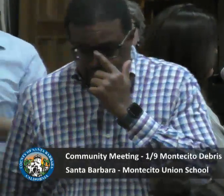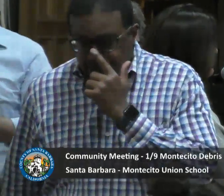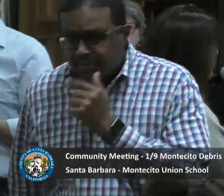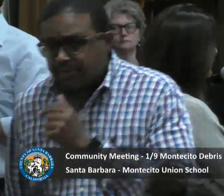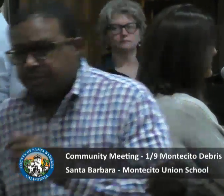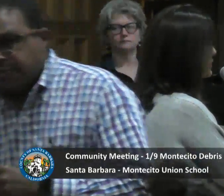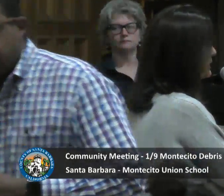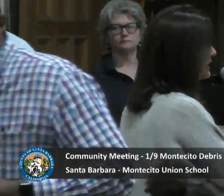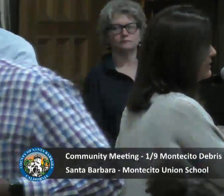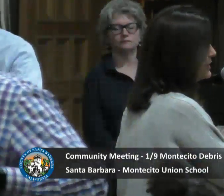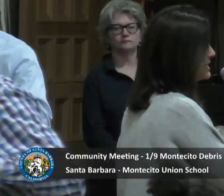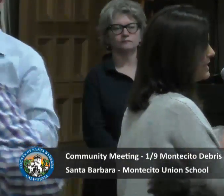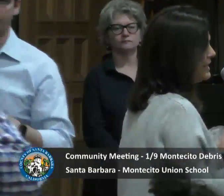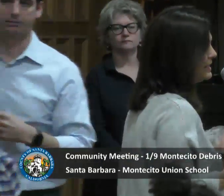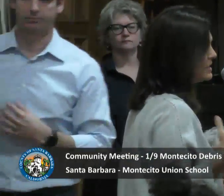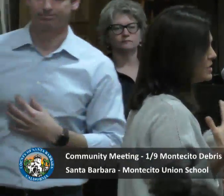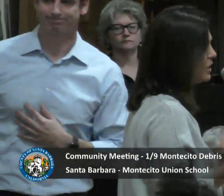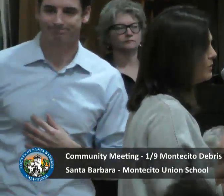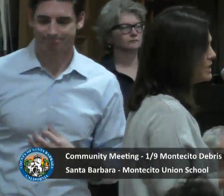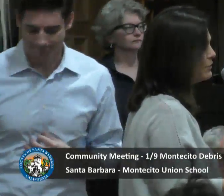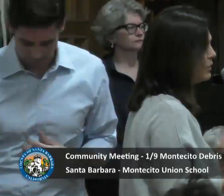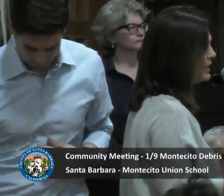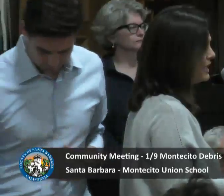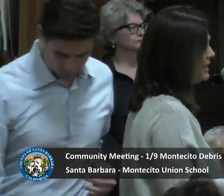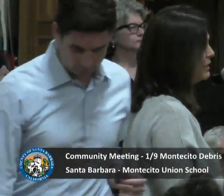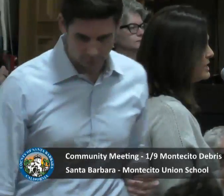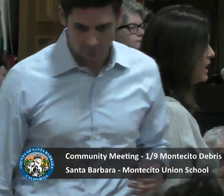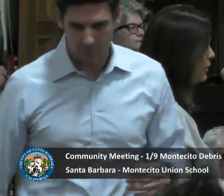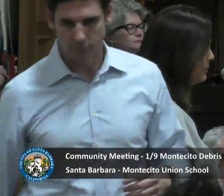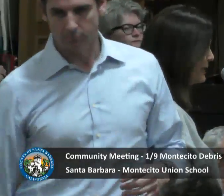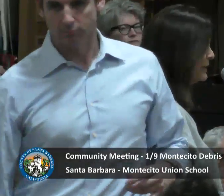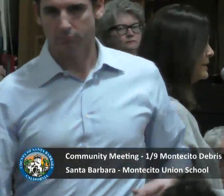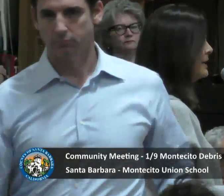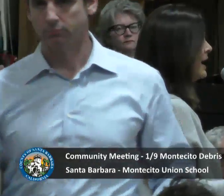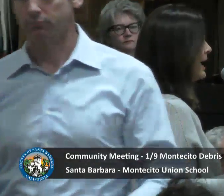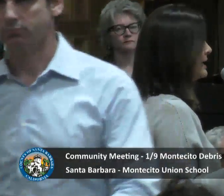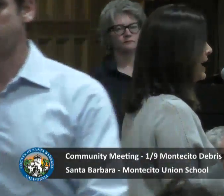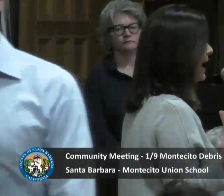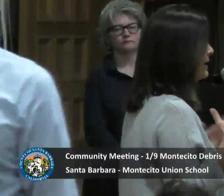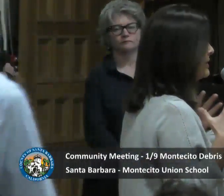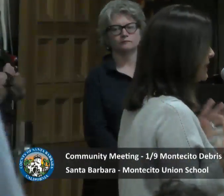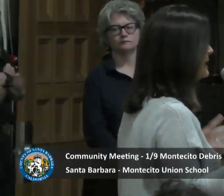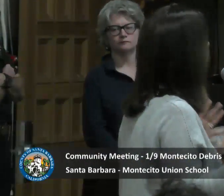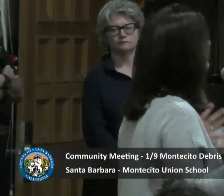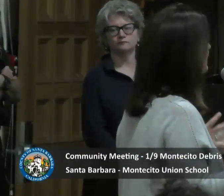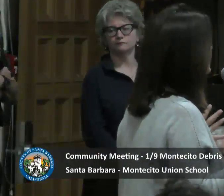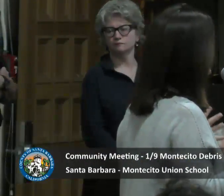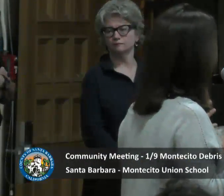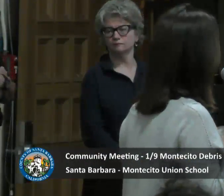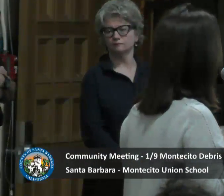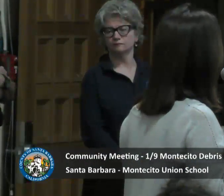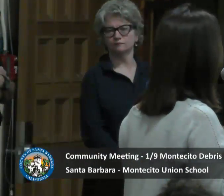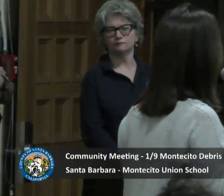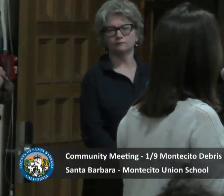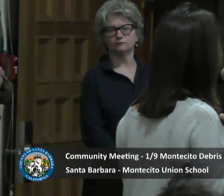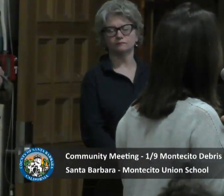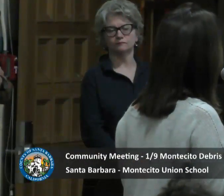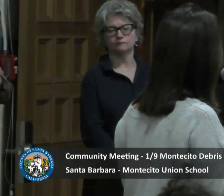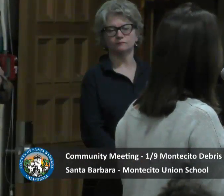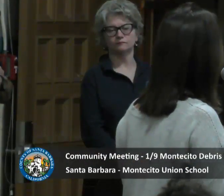that I really do believe, because I think that so much of what we need here is hope. And I think out of this is going to